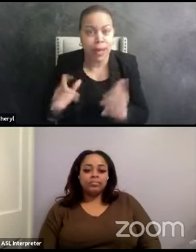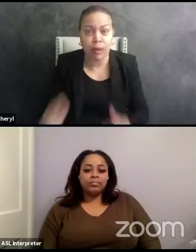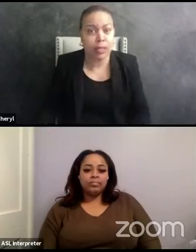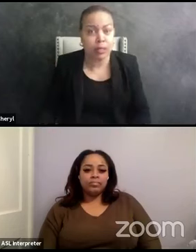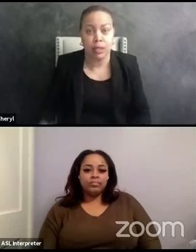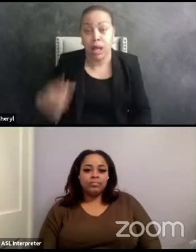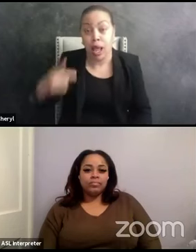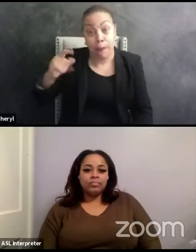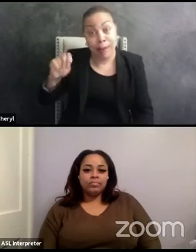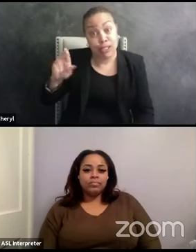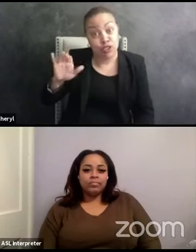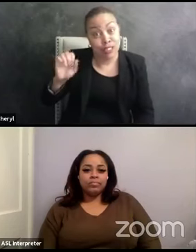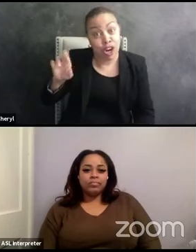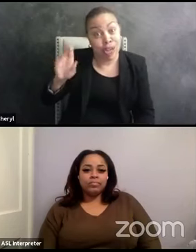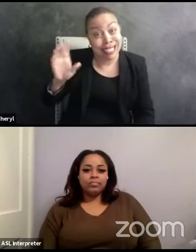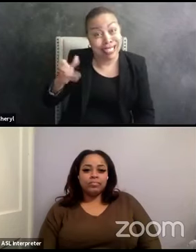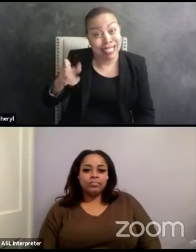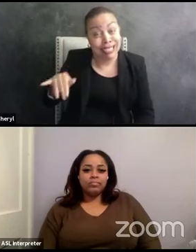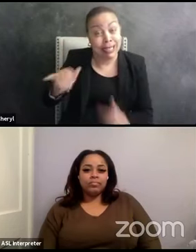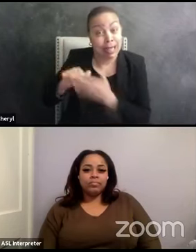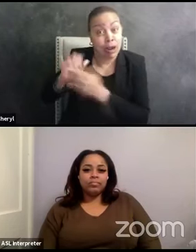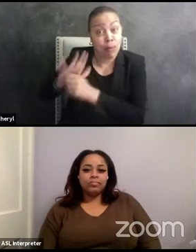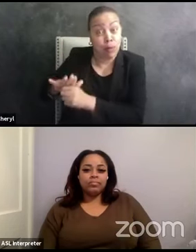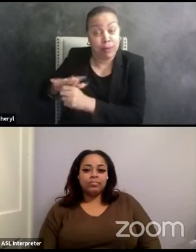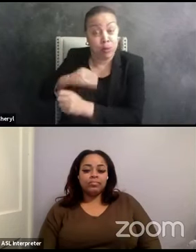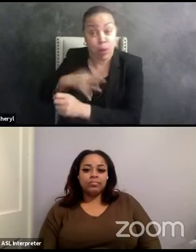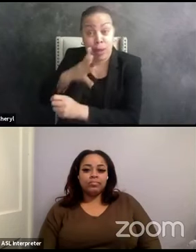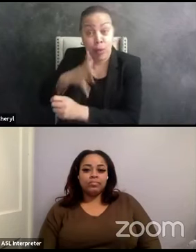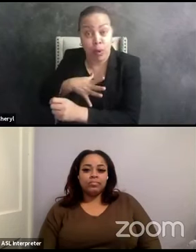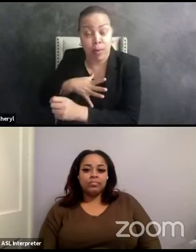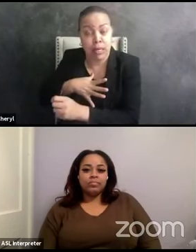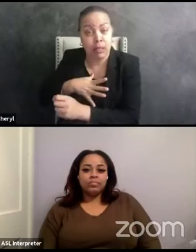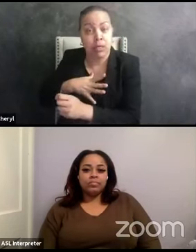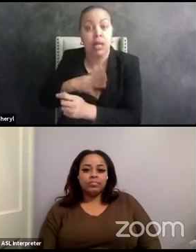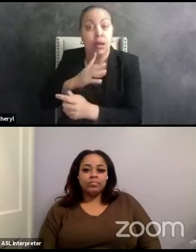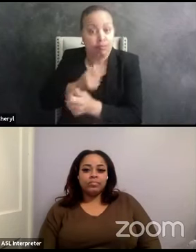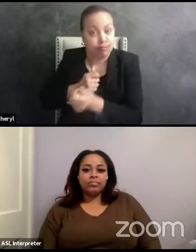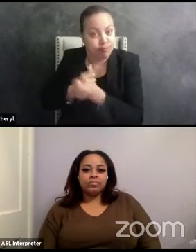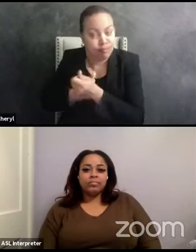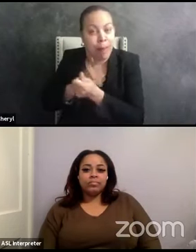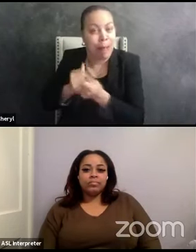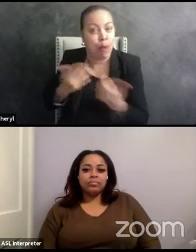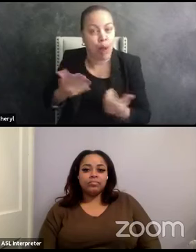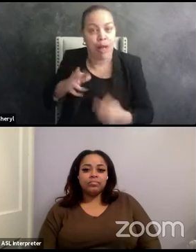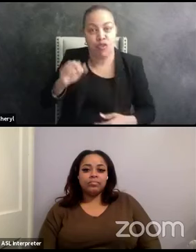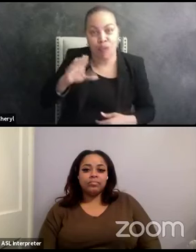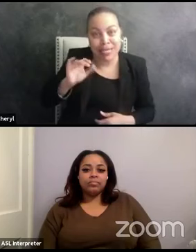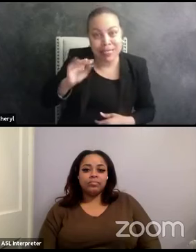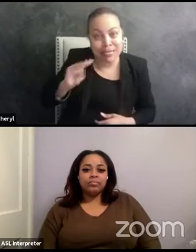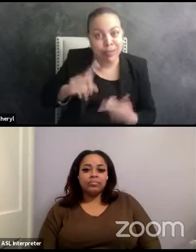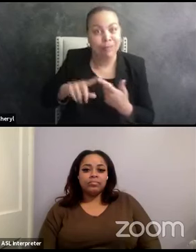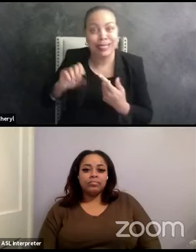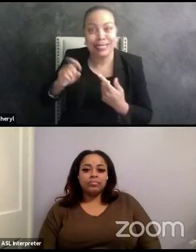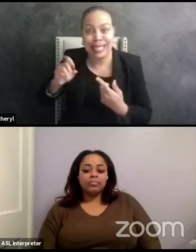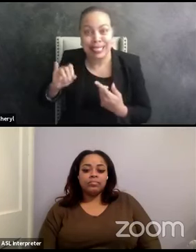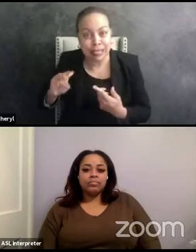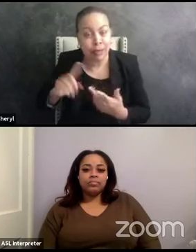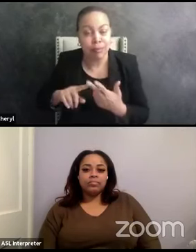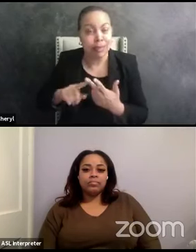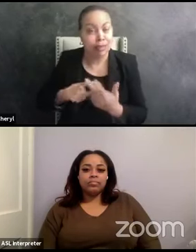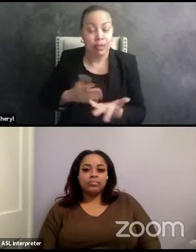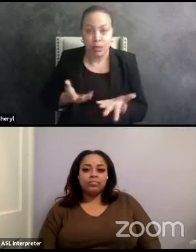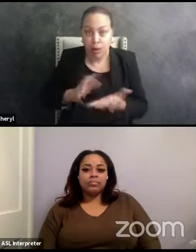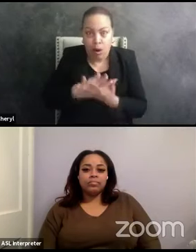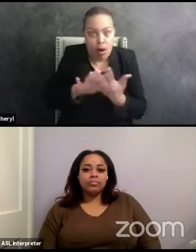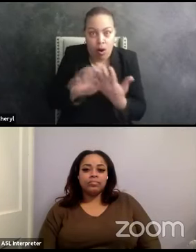that oppresses them requires both racism and sexism to thrive, and especially anti-Blackness and anti-indigeneity. And if they